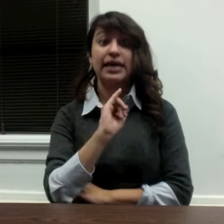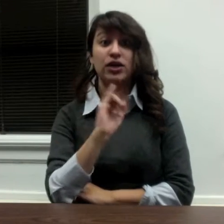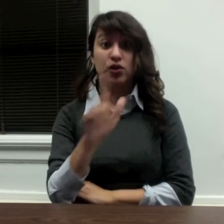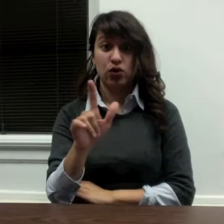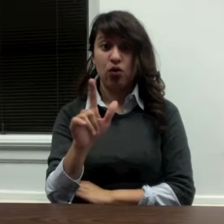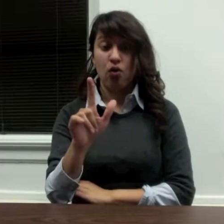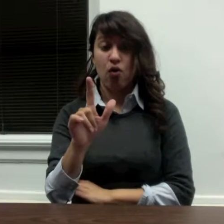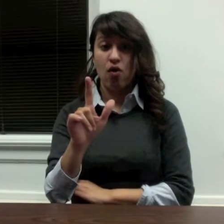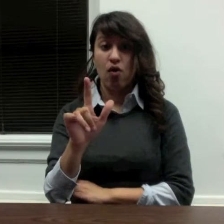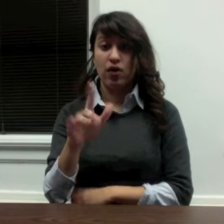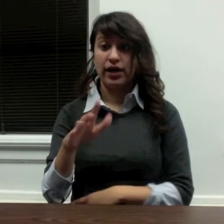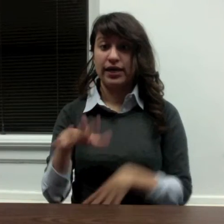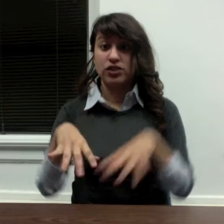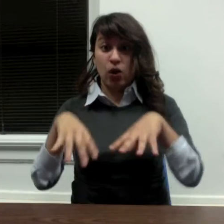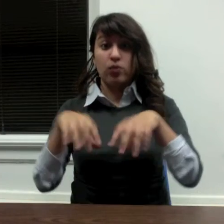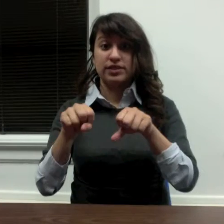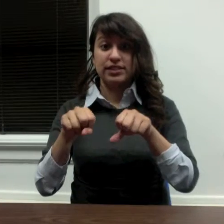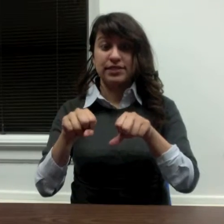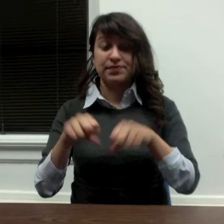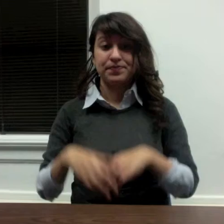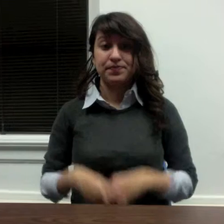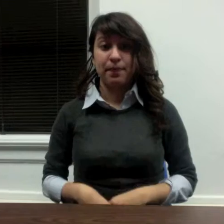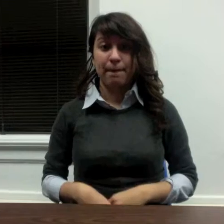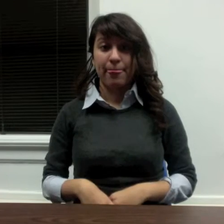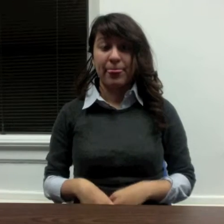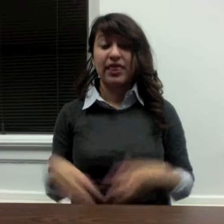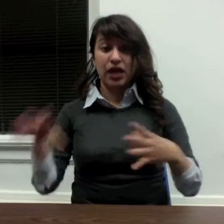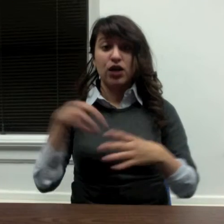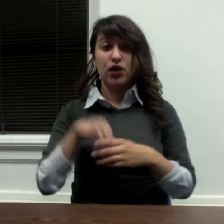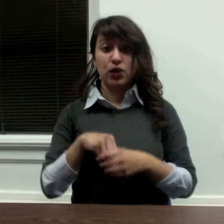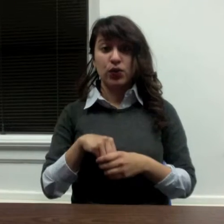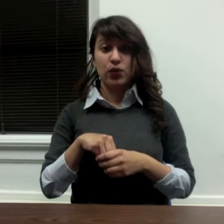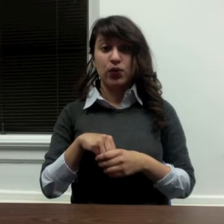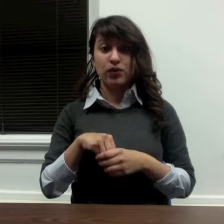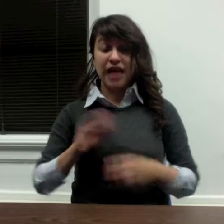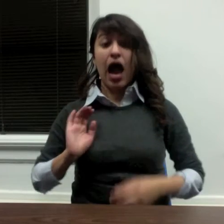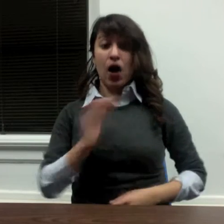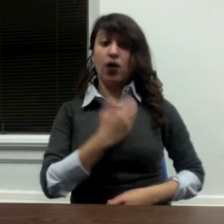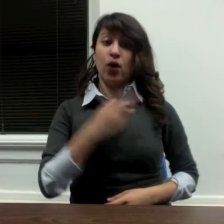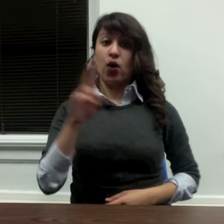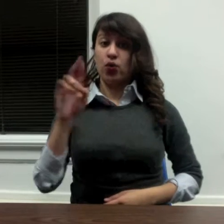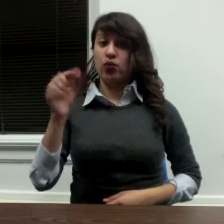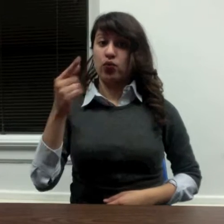It includes, our region includes Minnesota,